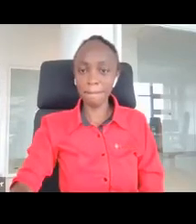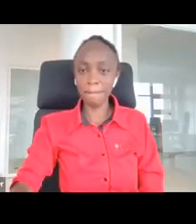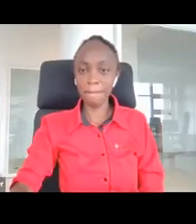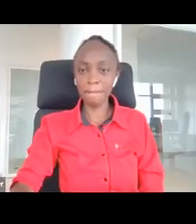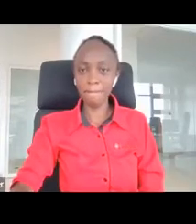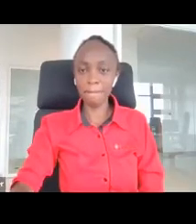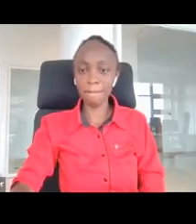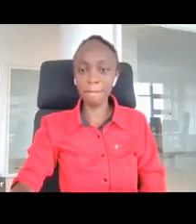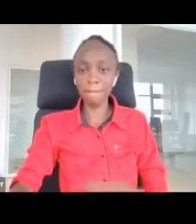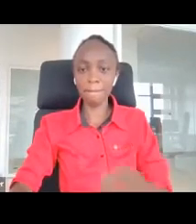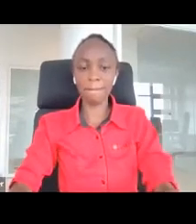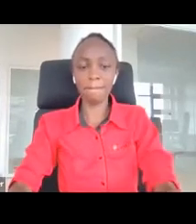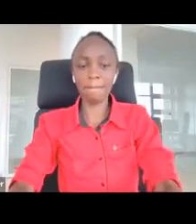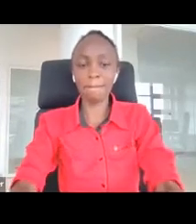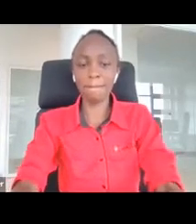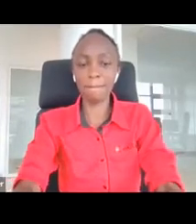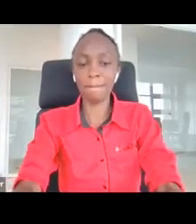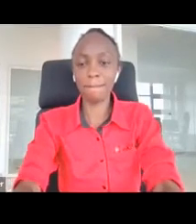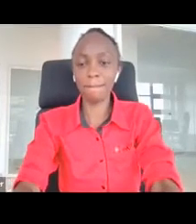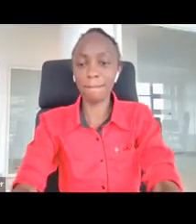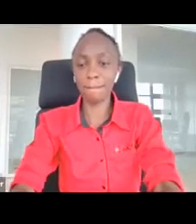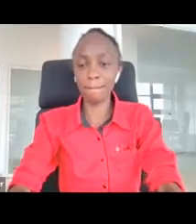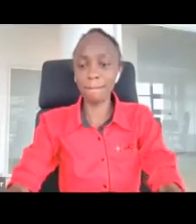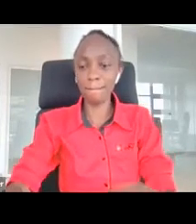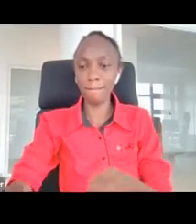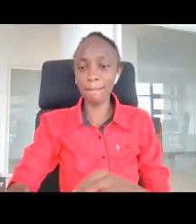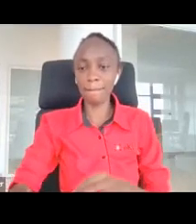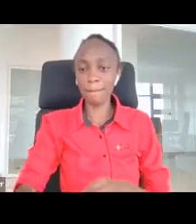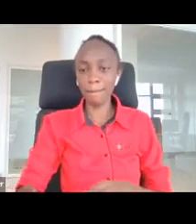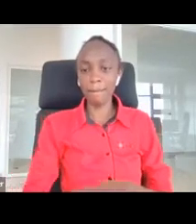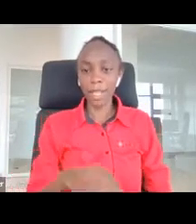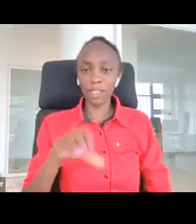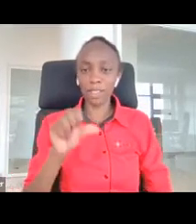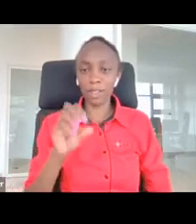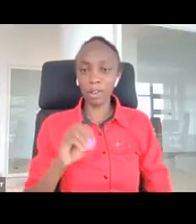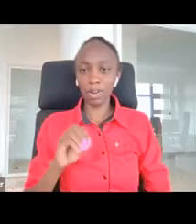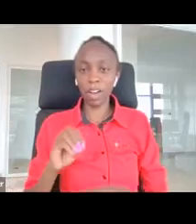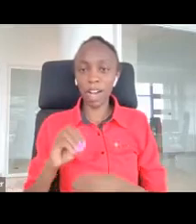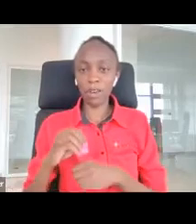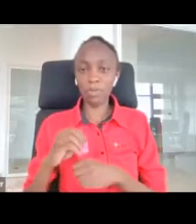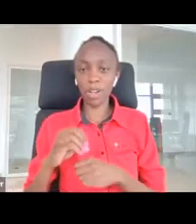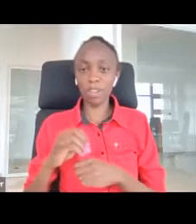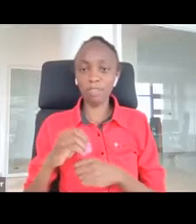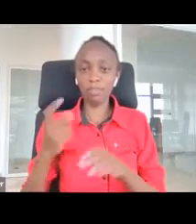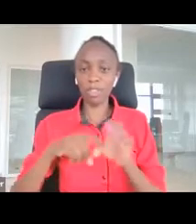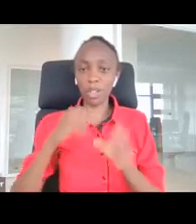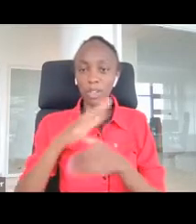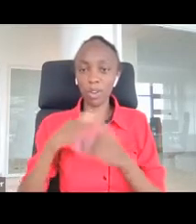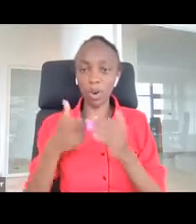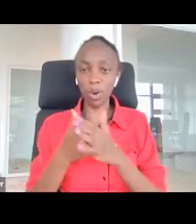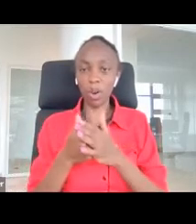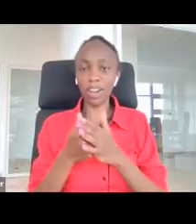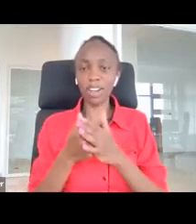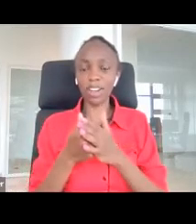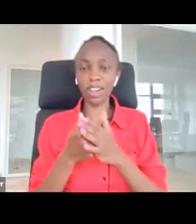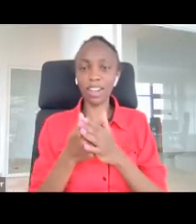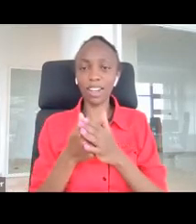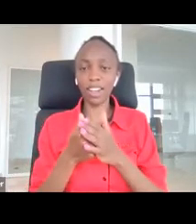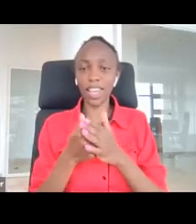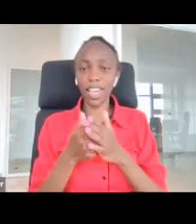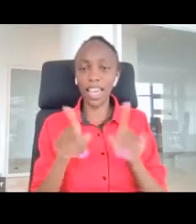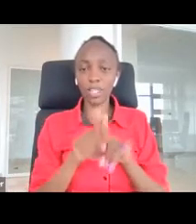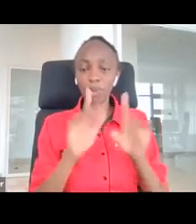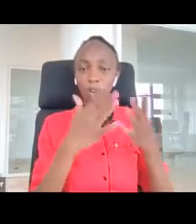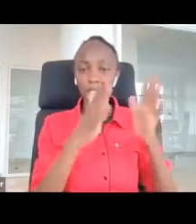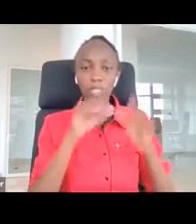you for that welcome. And I also want to join everyone by congratulating Sila for the award that she is